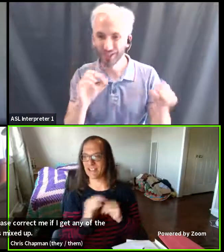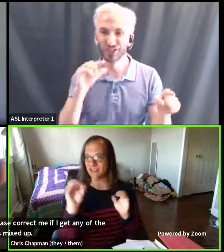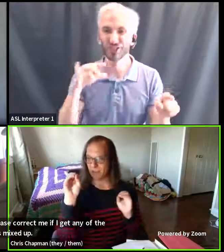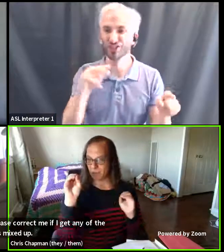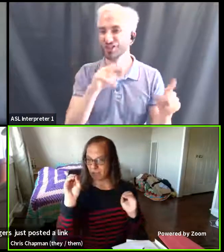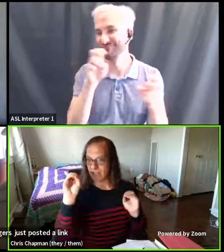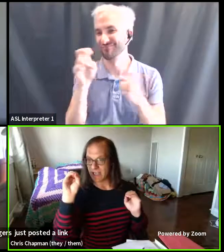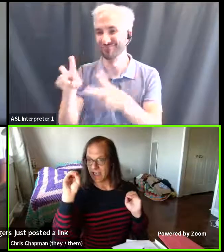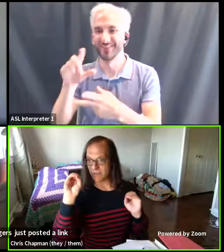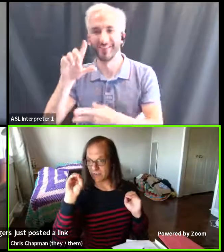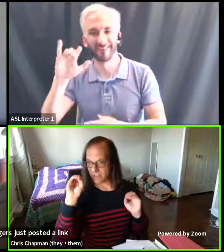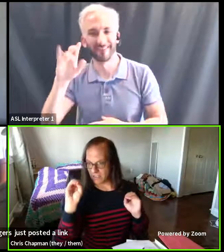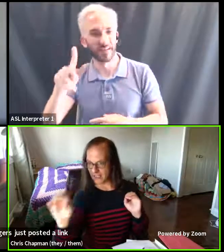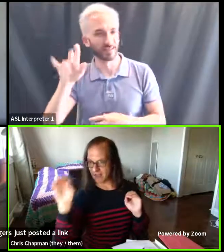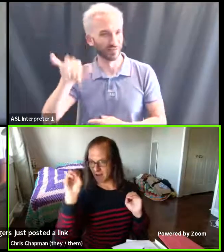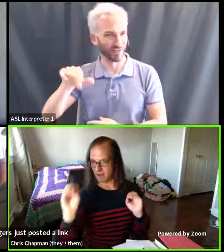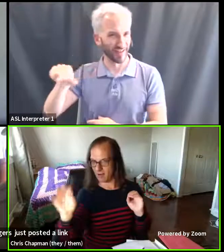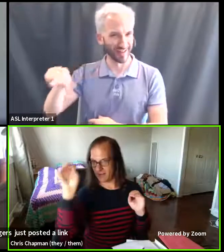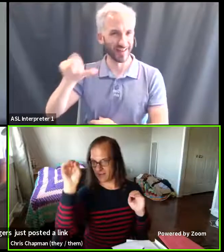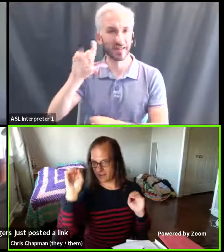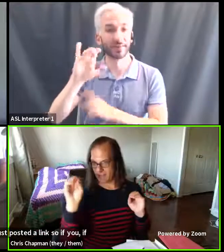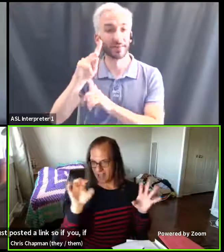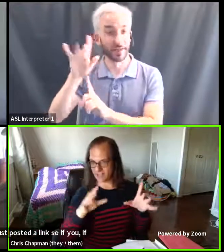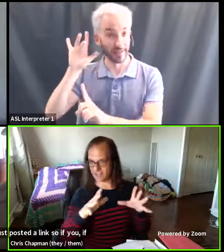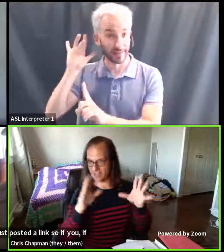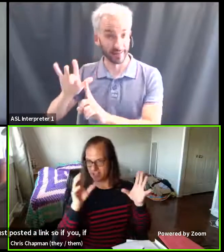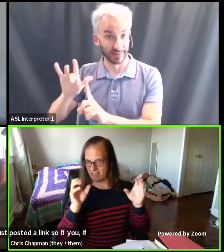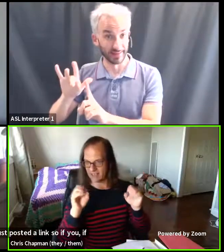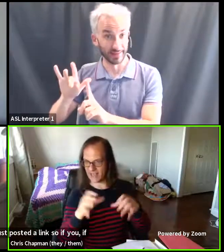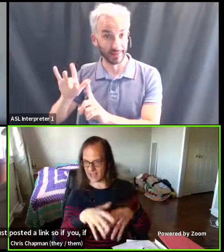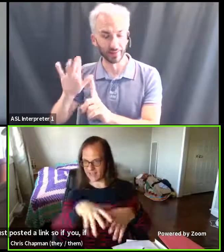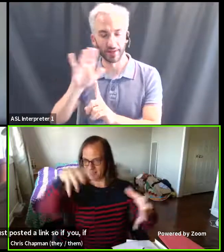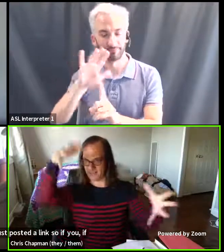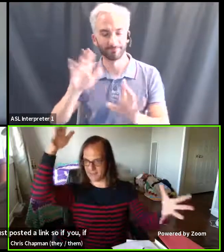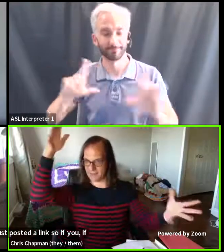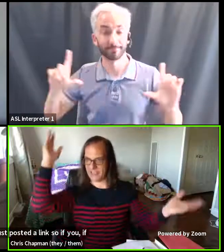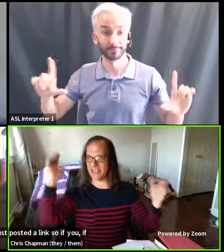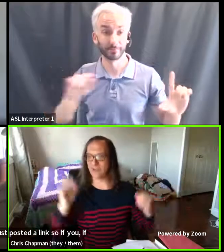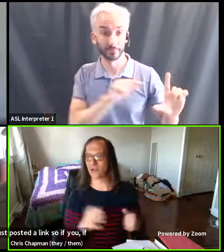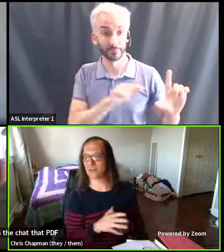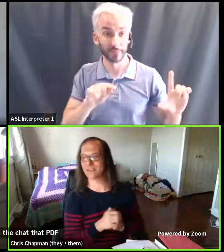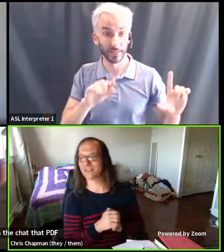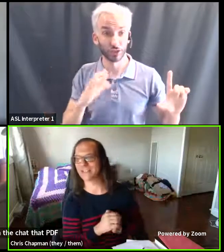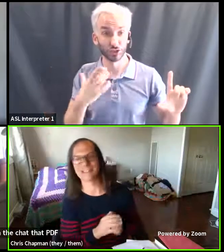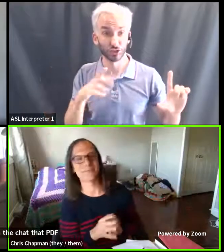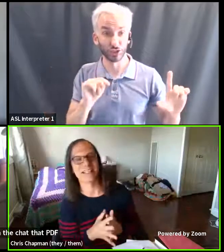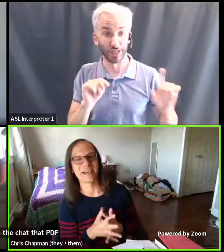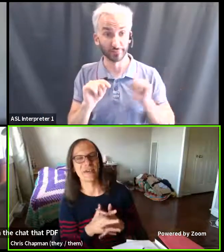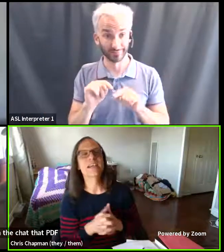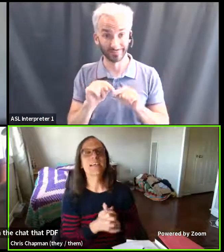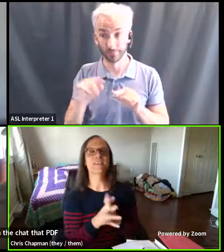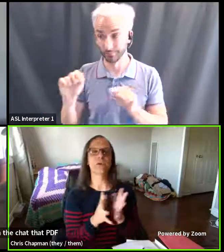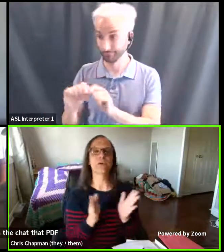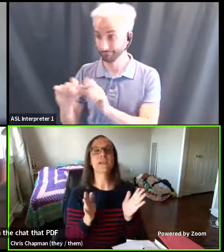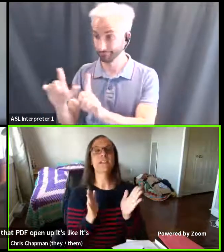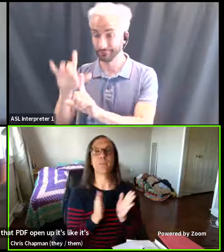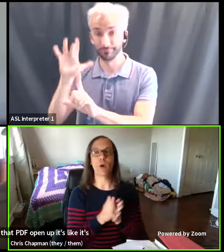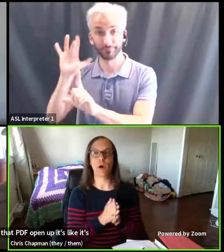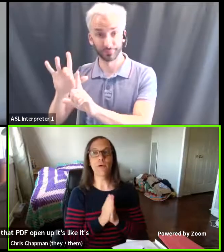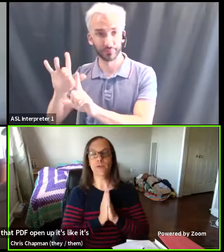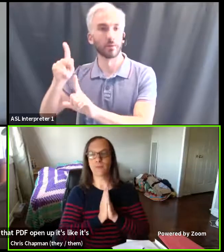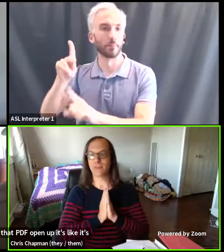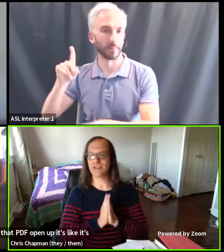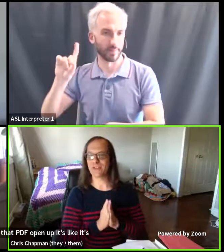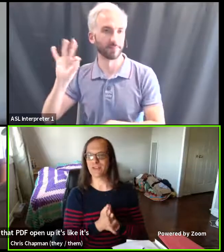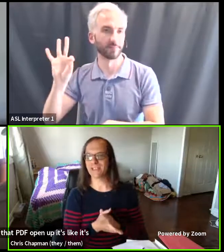posted a link. So if you click on the chat, that PDF will open. It looks like it's a PDF. So